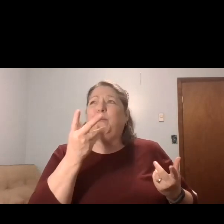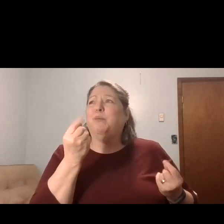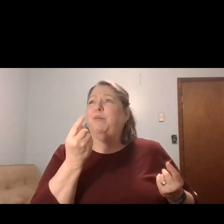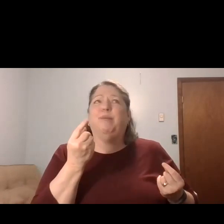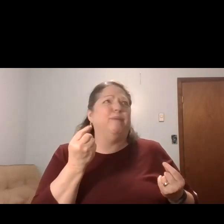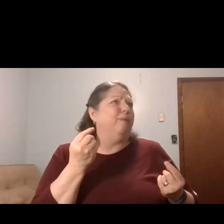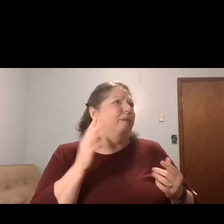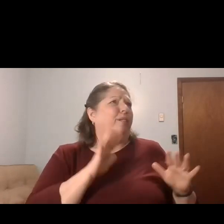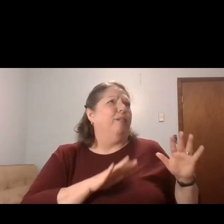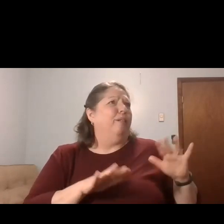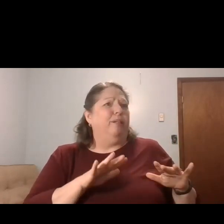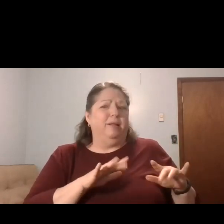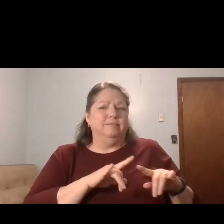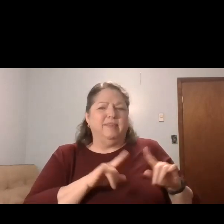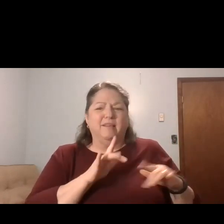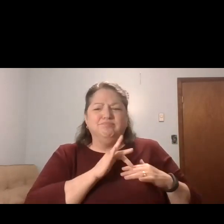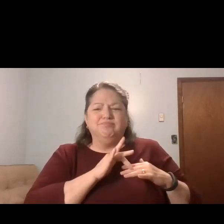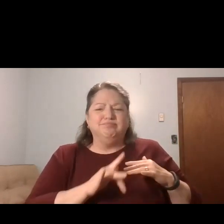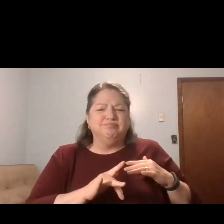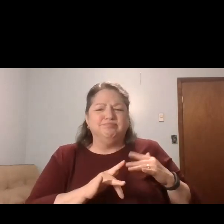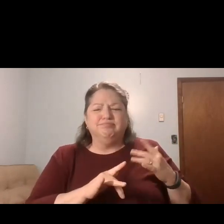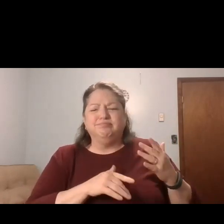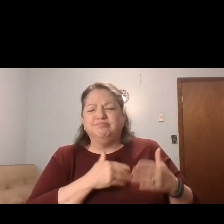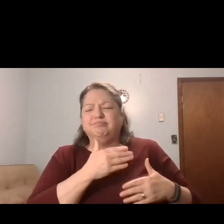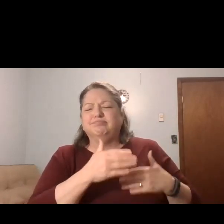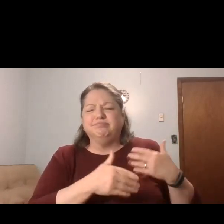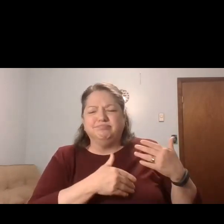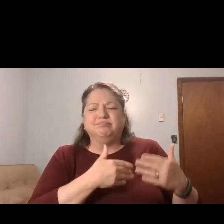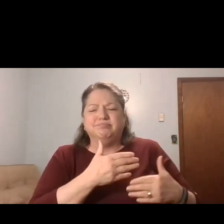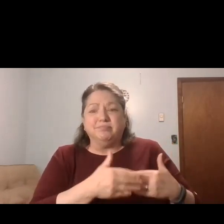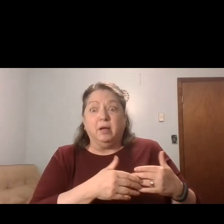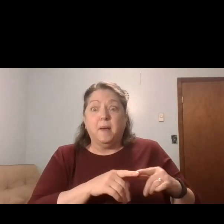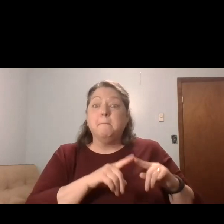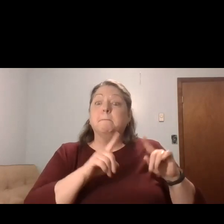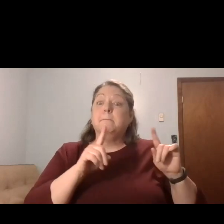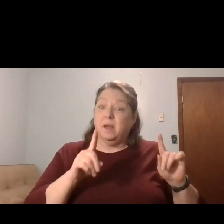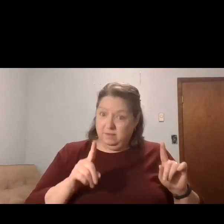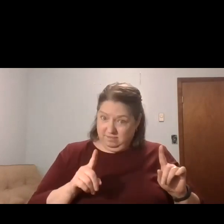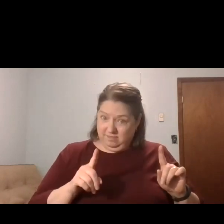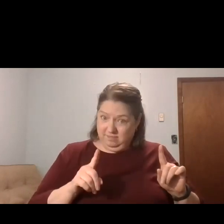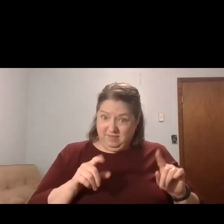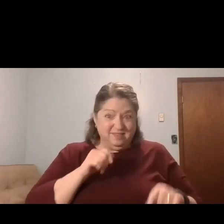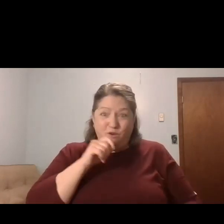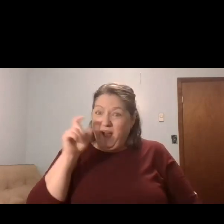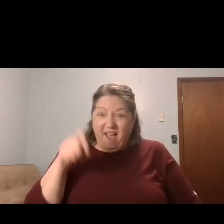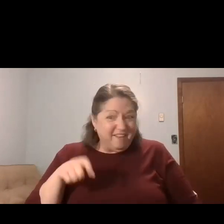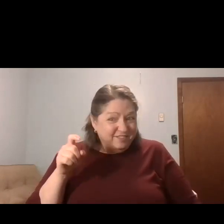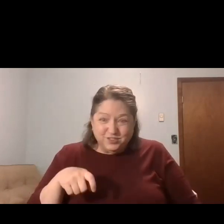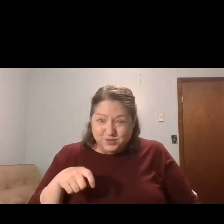here and there, but it comes back and visits us again. But you know something? It doesn't have to be like